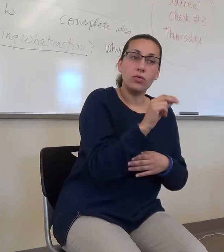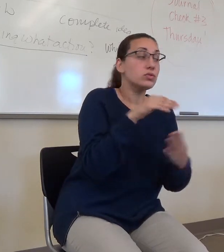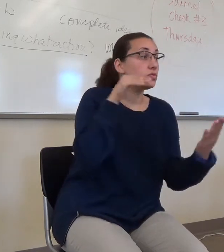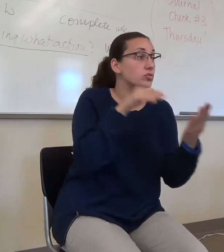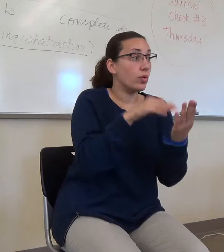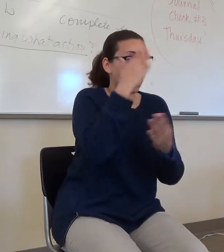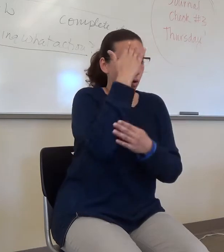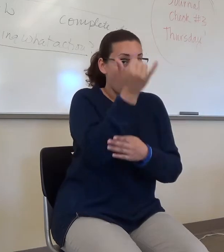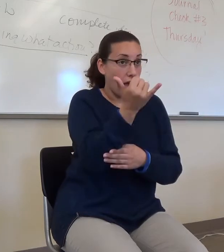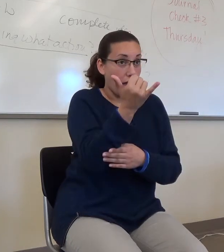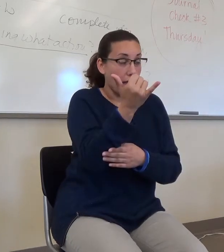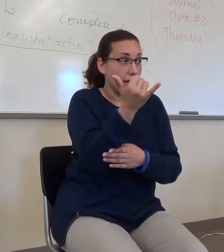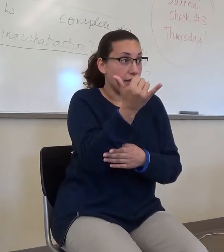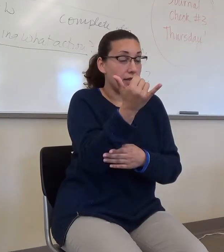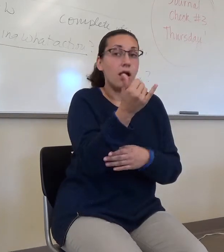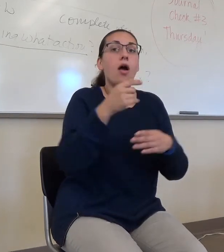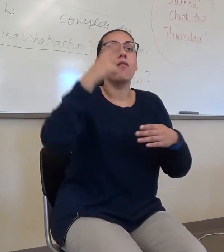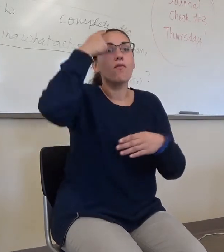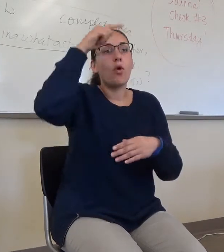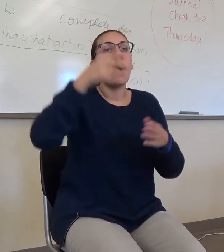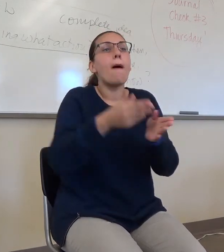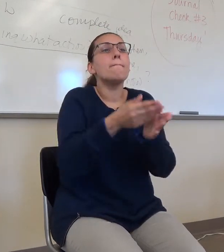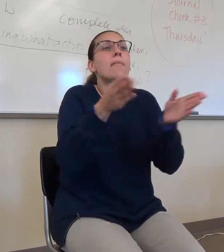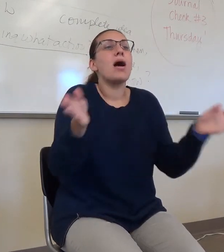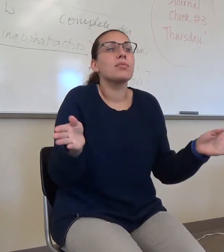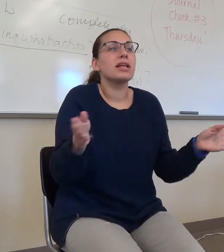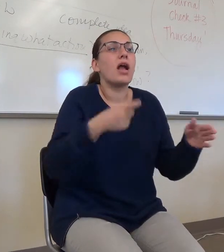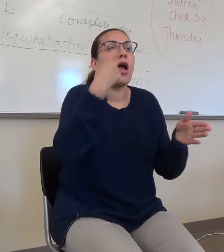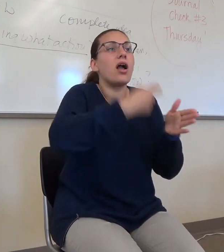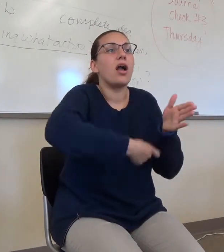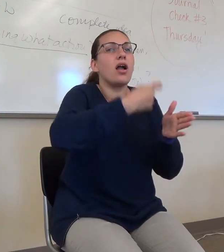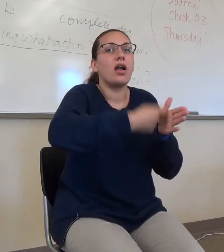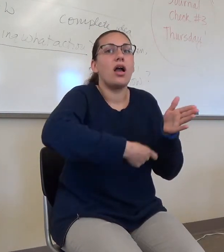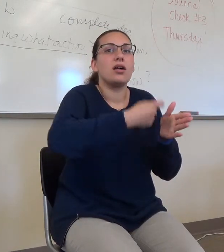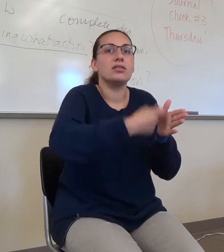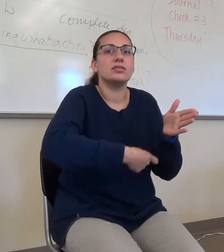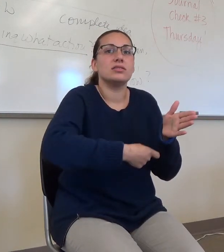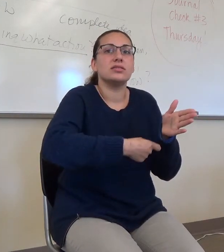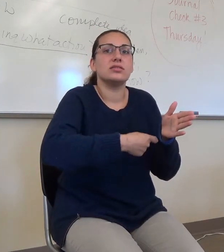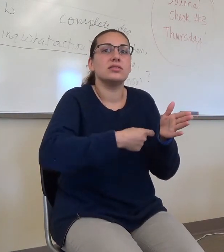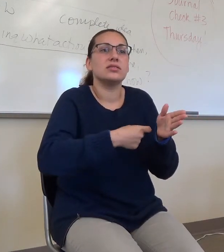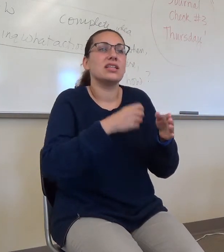the public costs that the city is forced to bear.